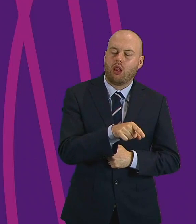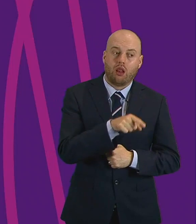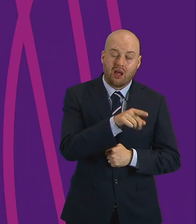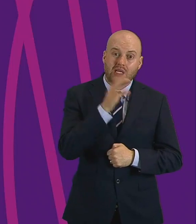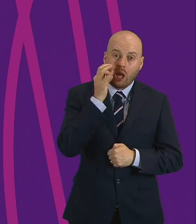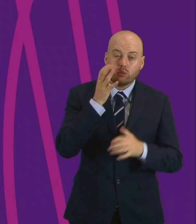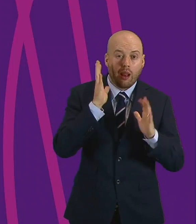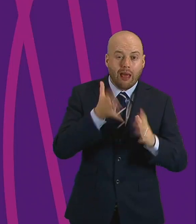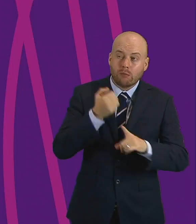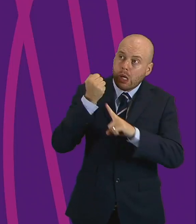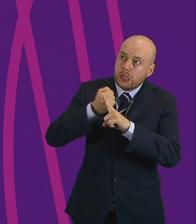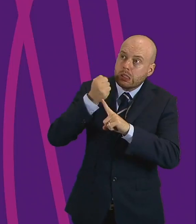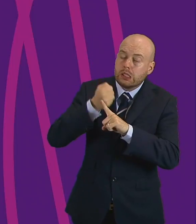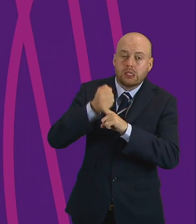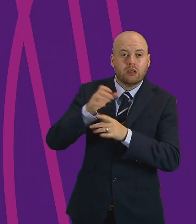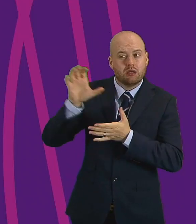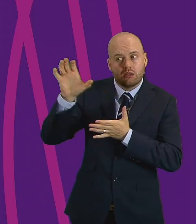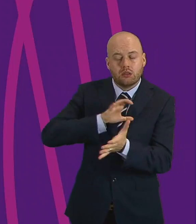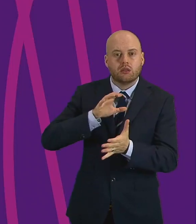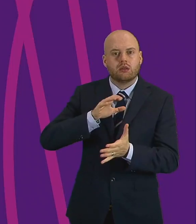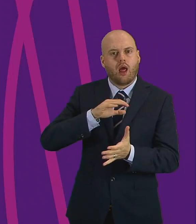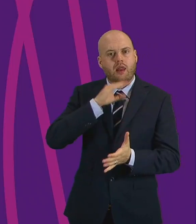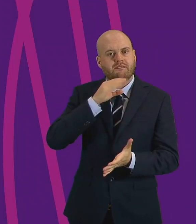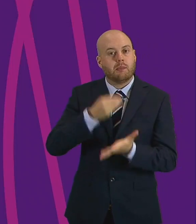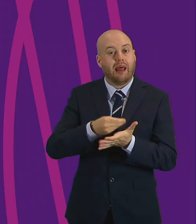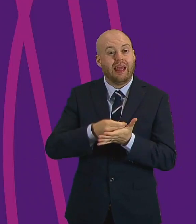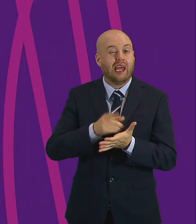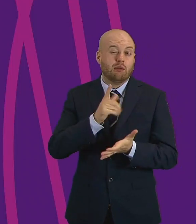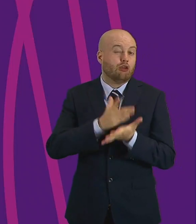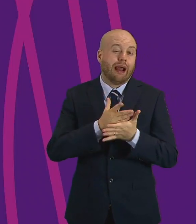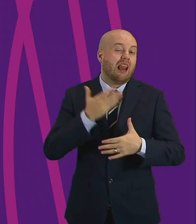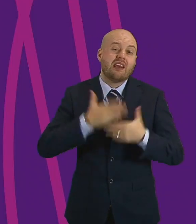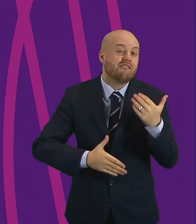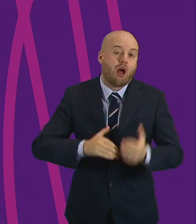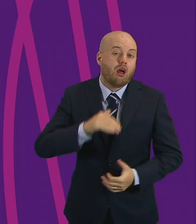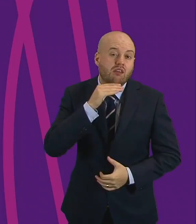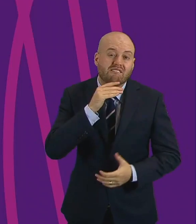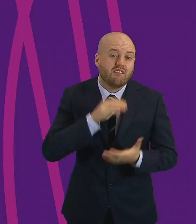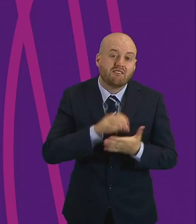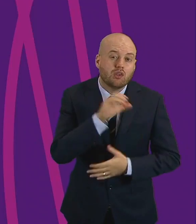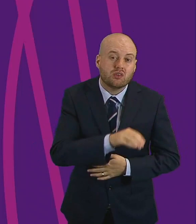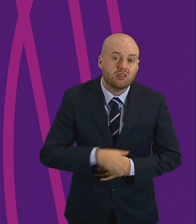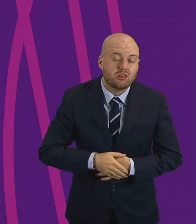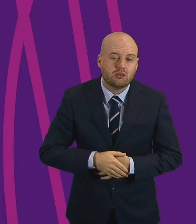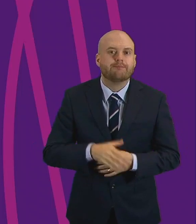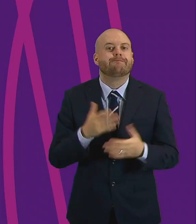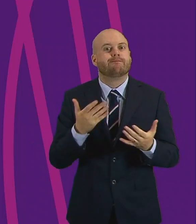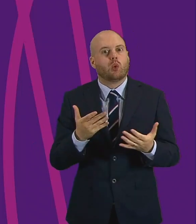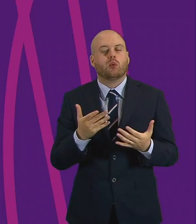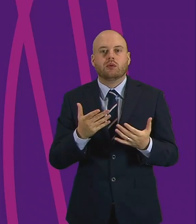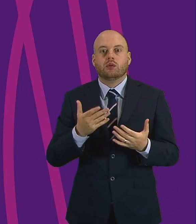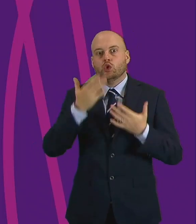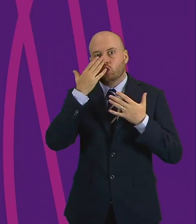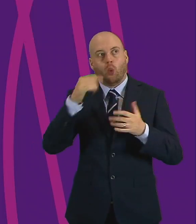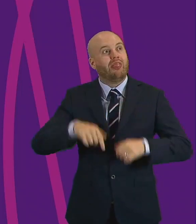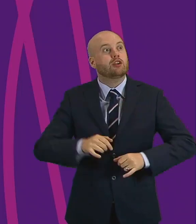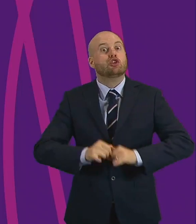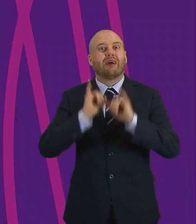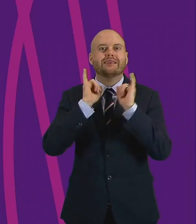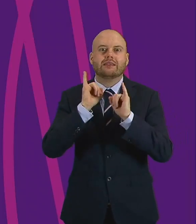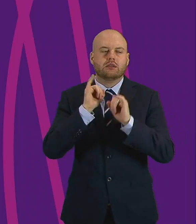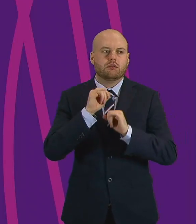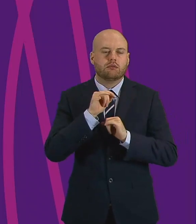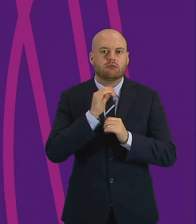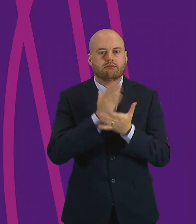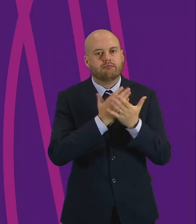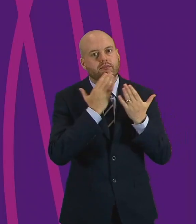It's the same every year, as Jackie Bailey said, and it's been exacerbated during this crisis. Council finance chiefs